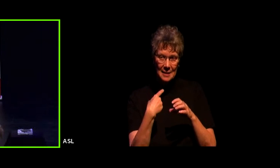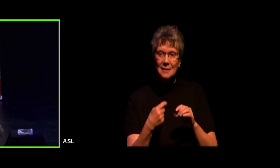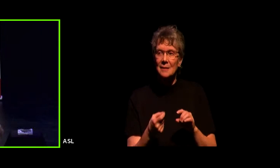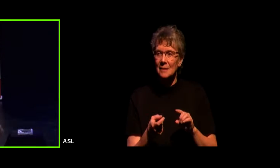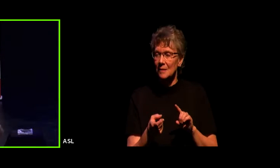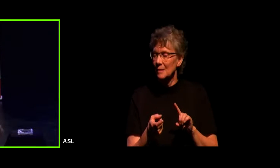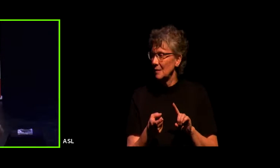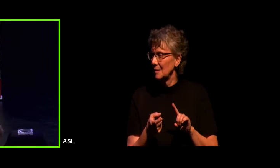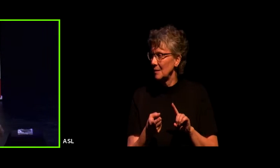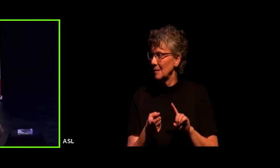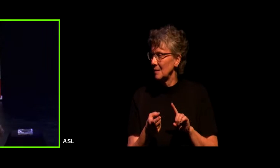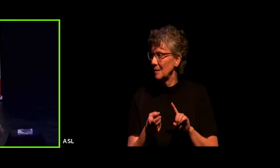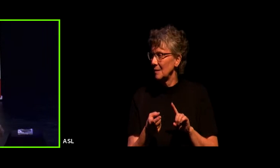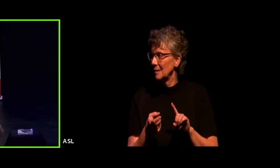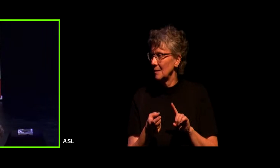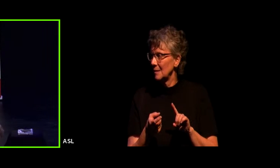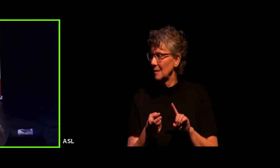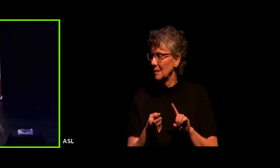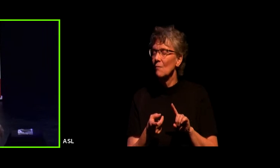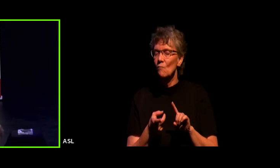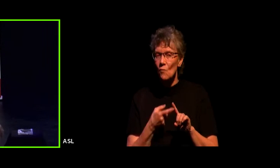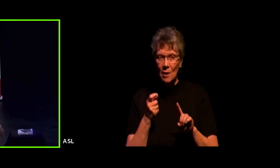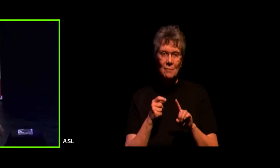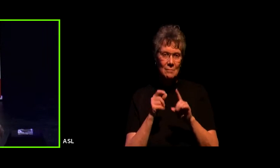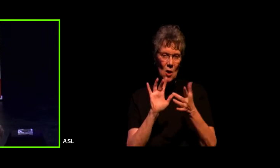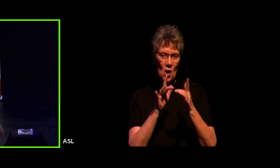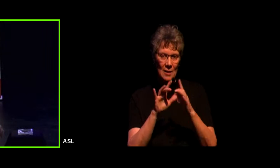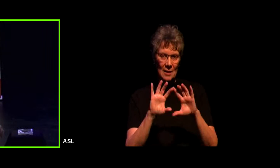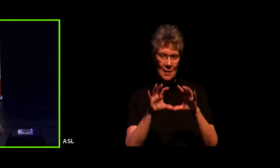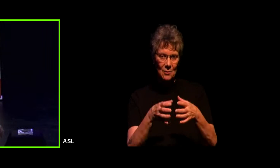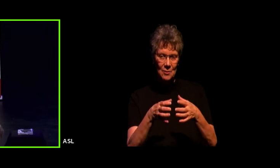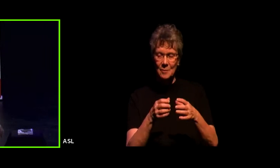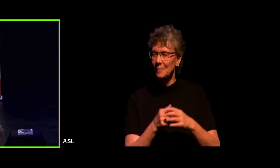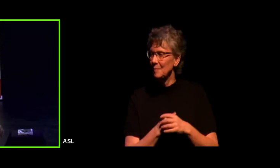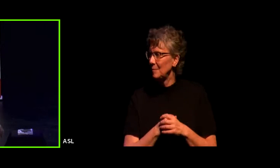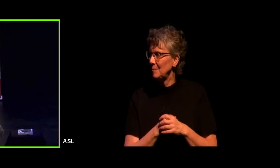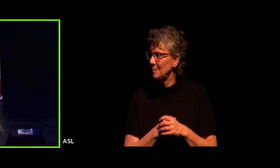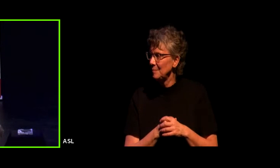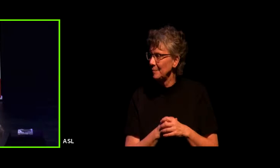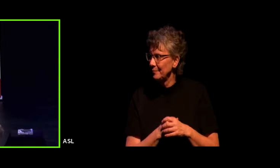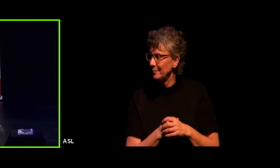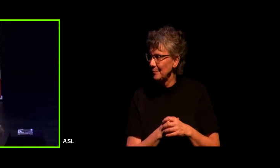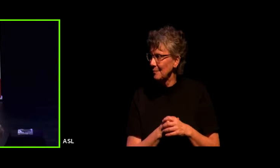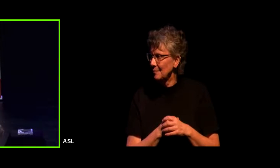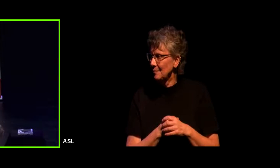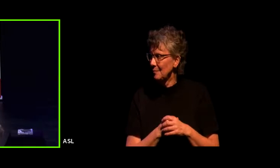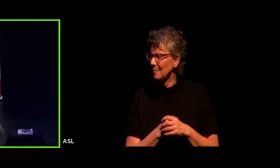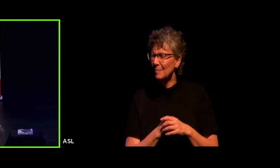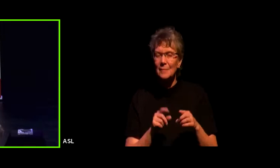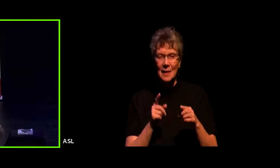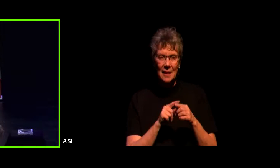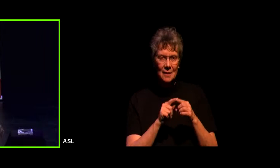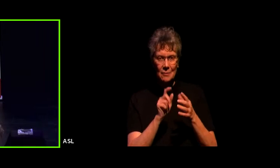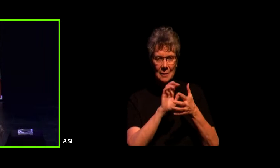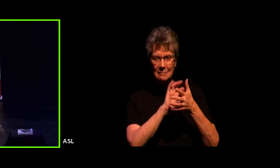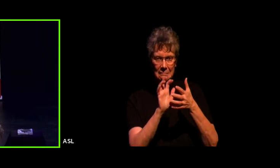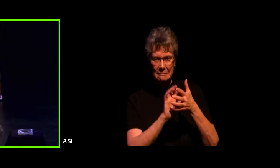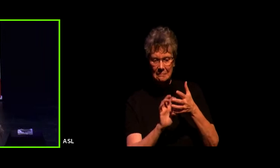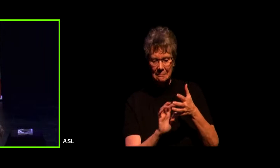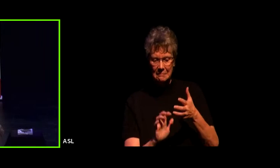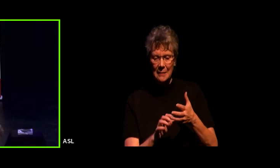audience. Oh, all right, here we go. Sorry, the online audience. It's kind of a mouthful, this one. So we're just going to get the gist of it.